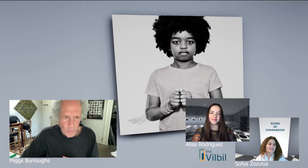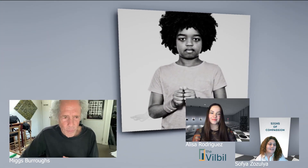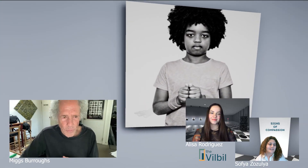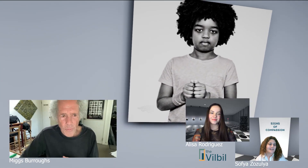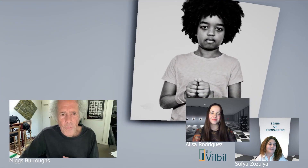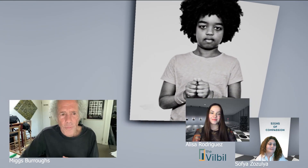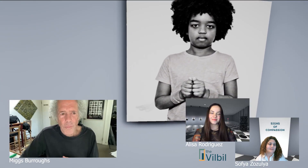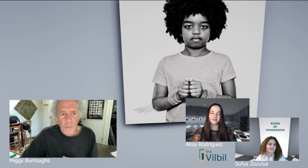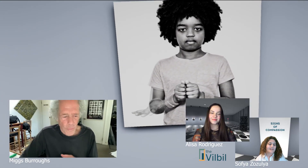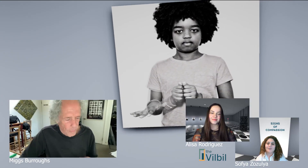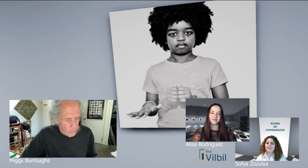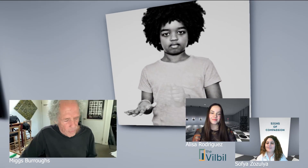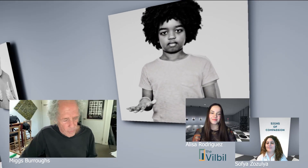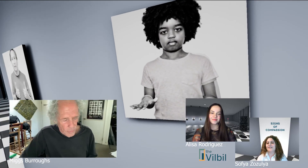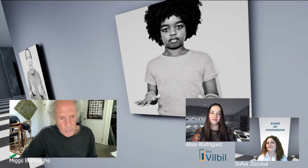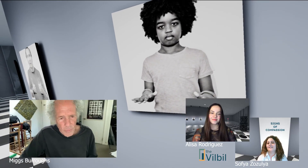question, who is Miggs?